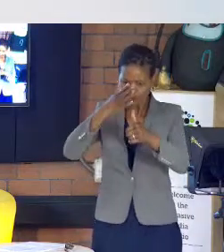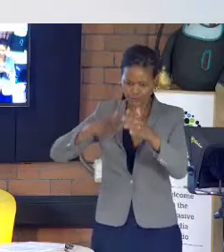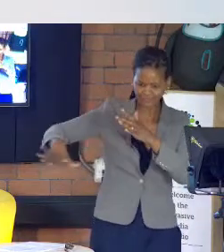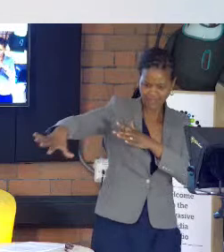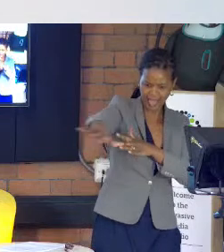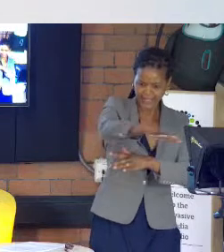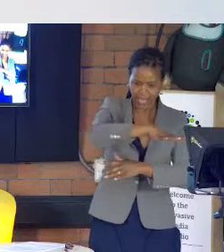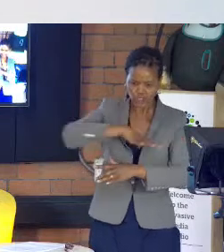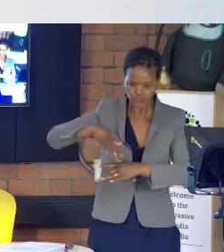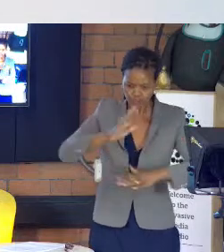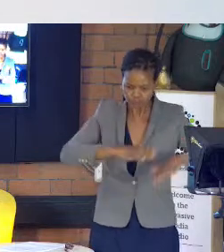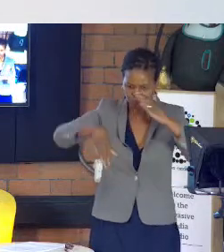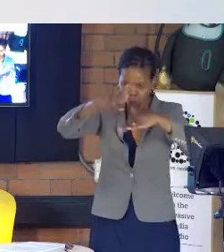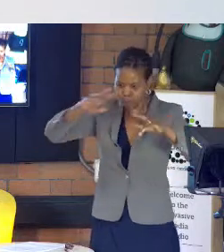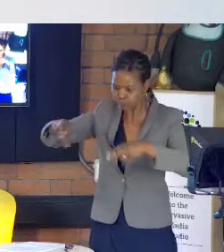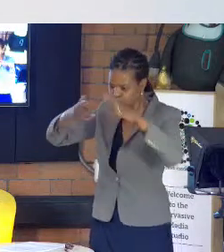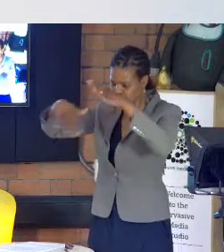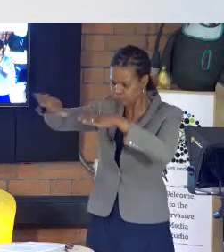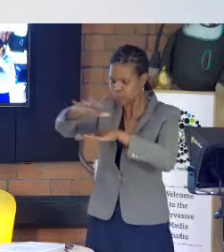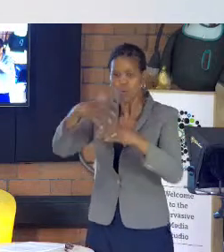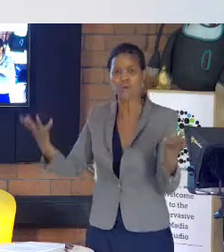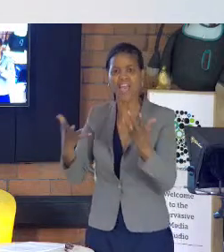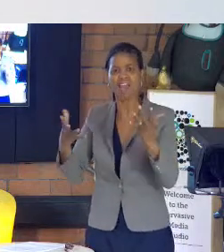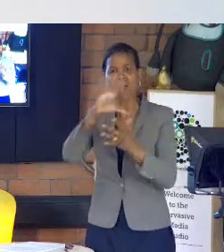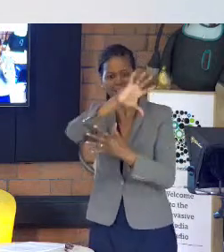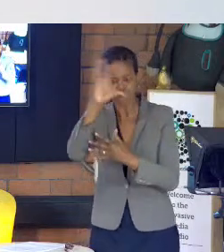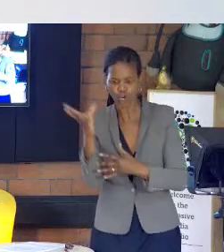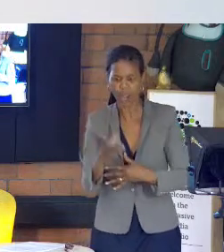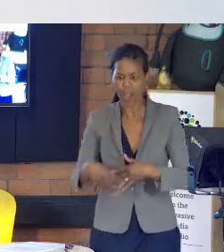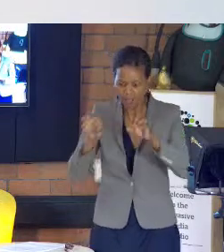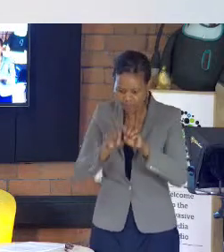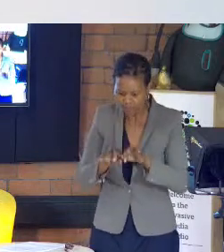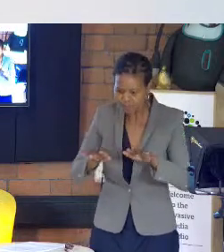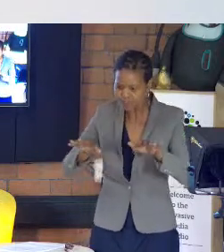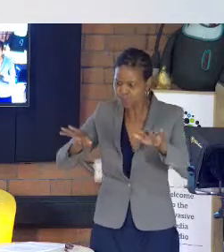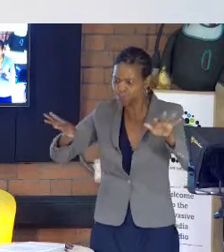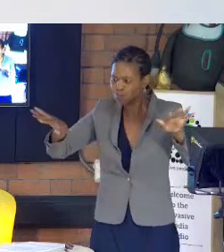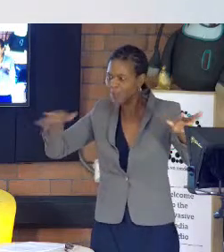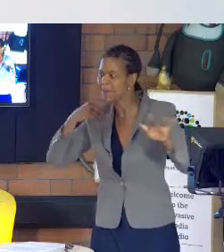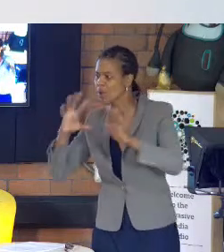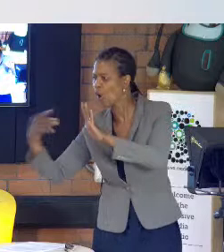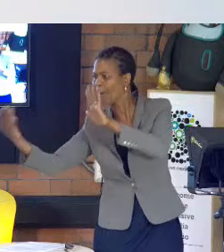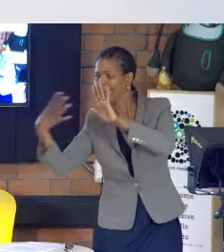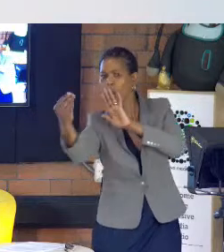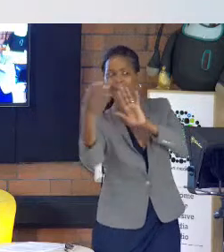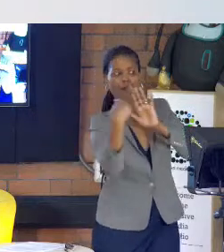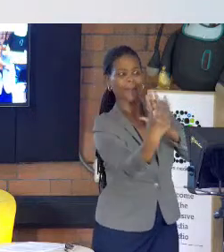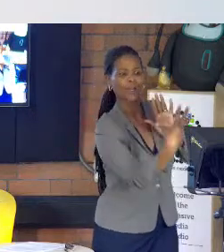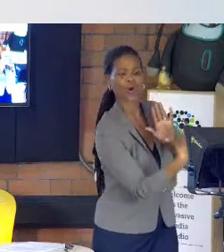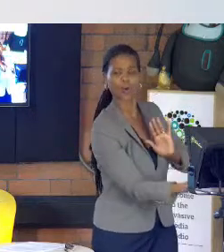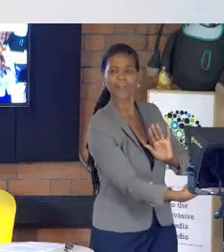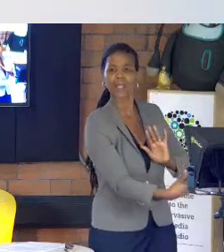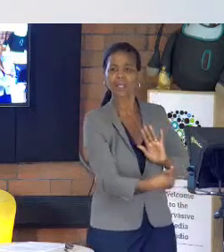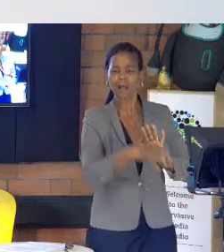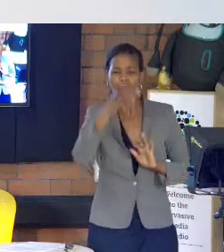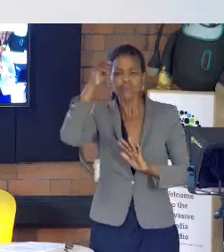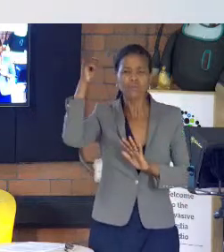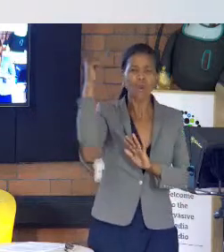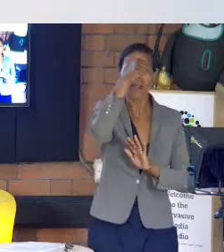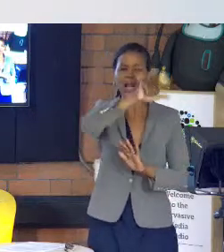that expanded and grew into great nations. From these great nations, great knowledge was